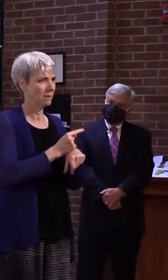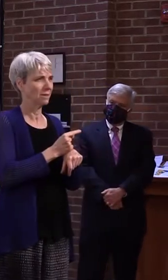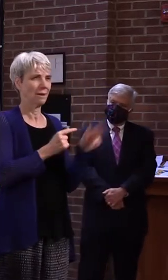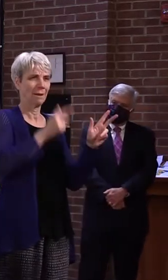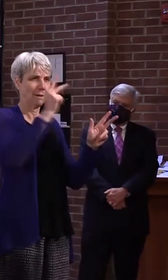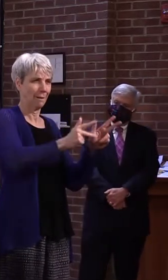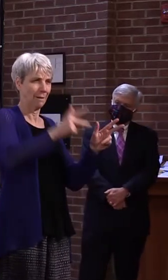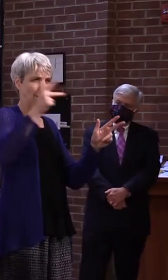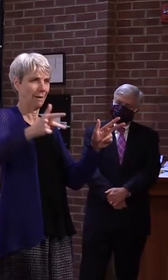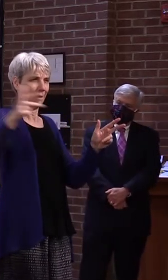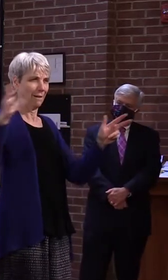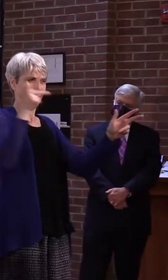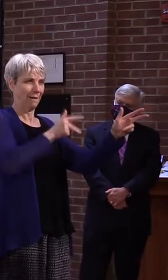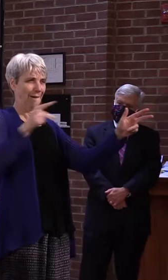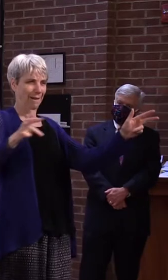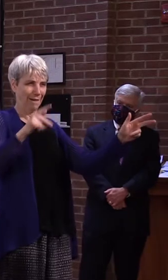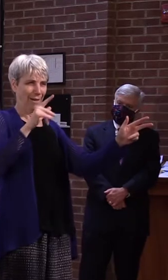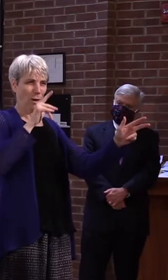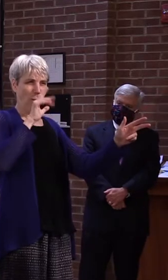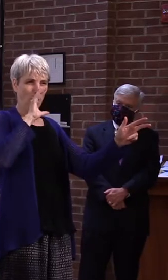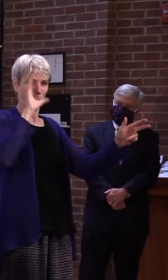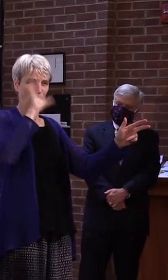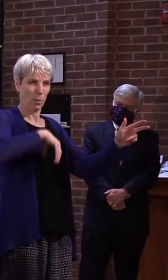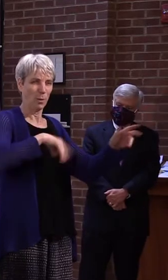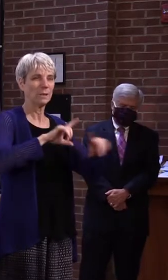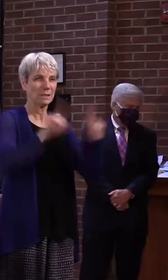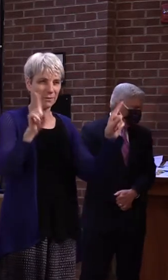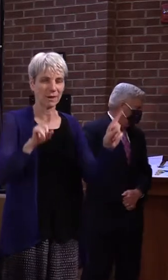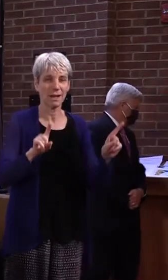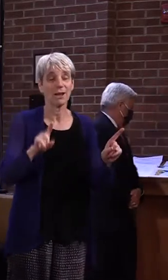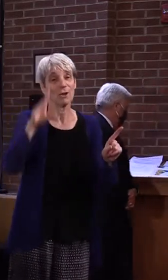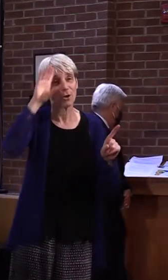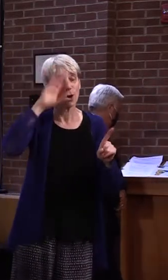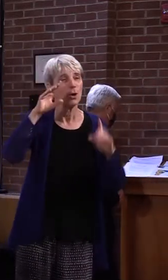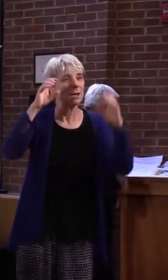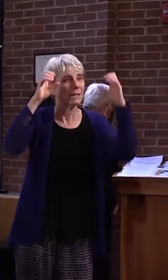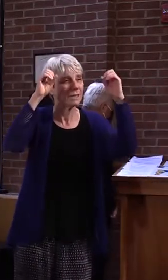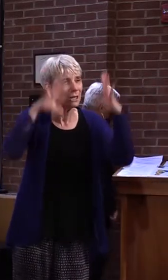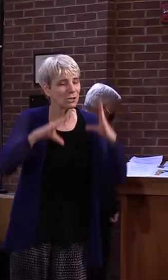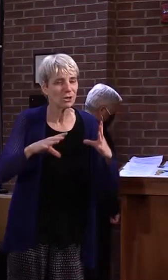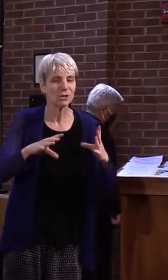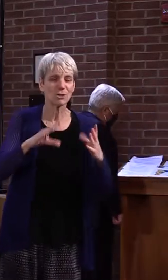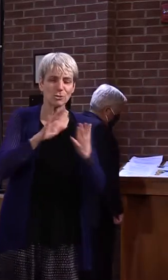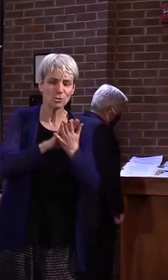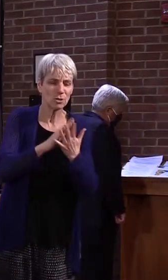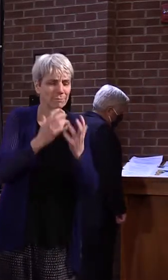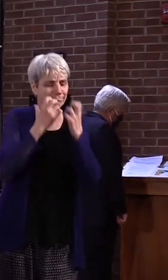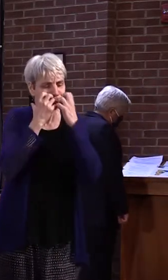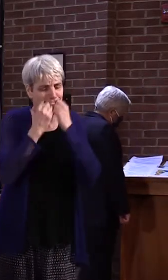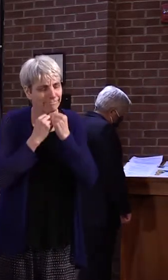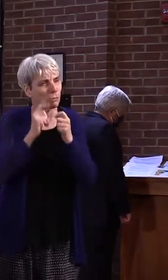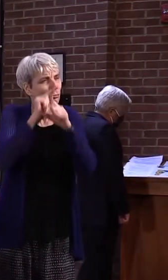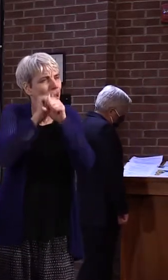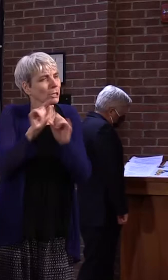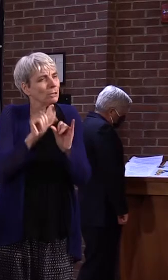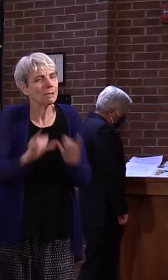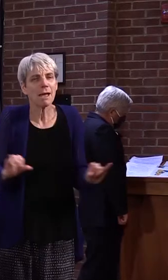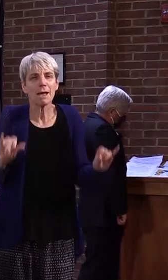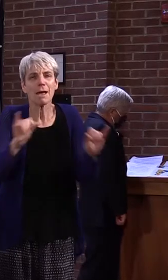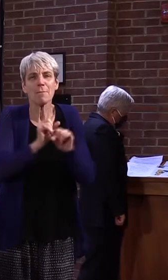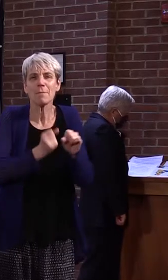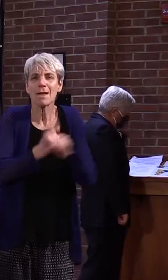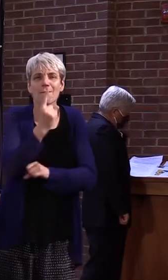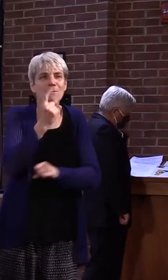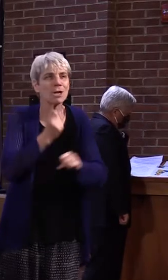It is also challenging because as educators, we cherish our routines and traditions, and to a certain extent, some of those routines and traditions have